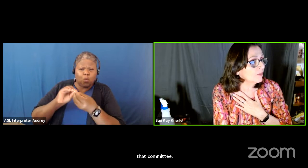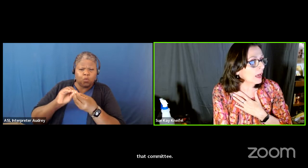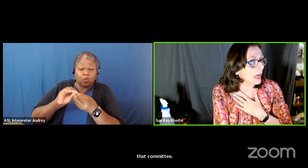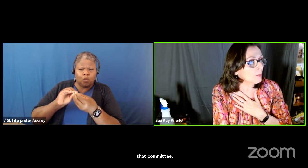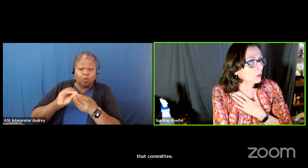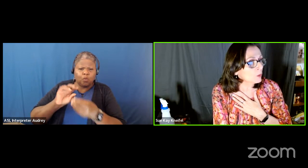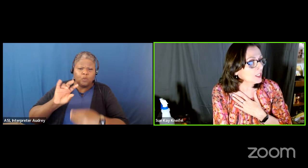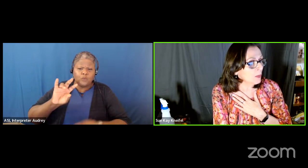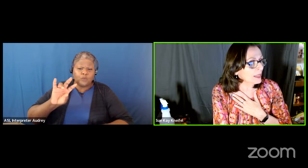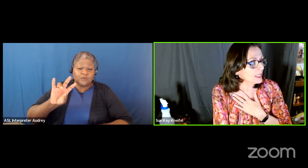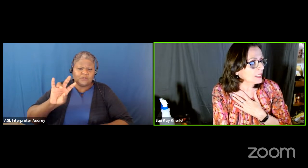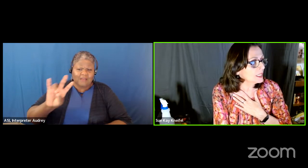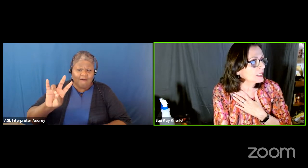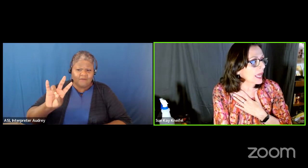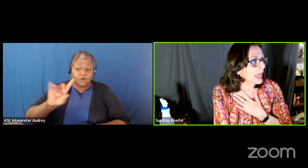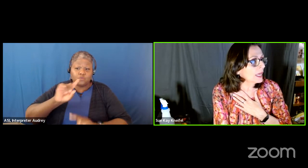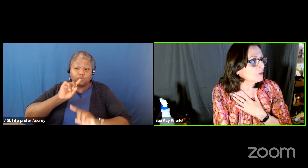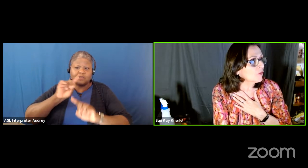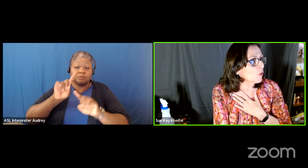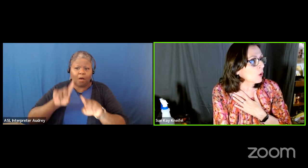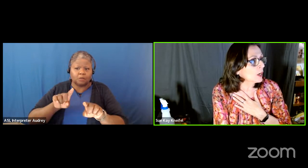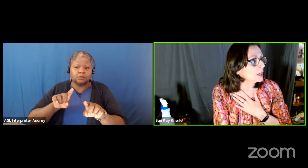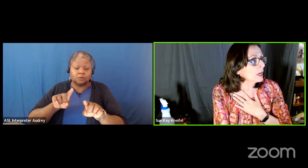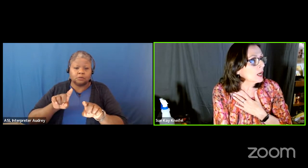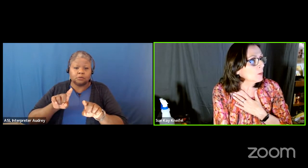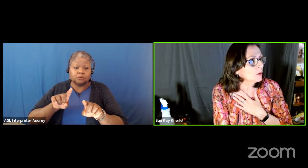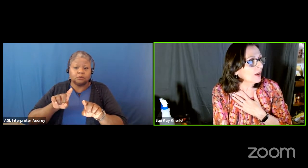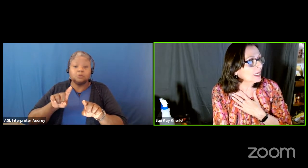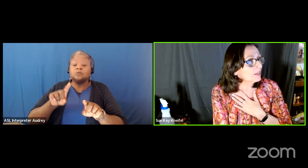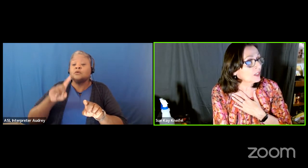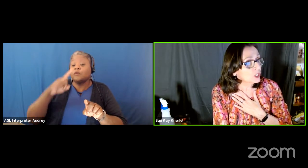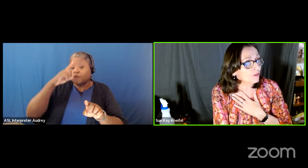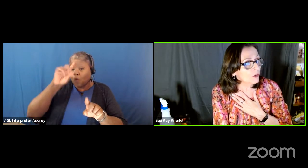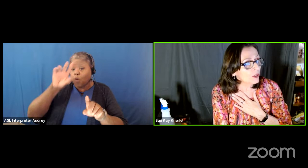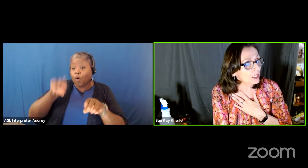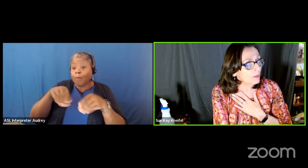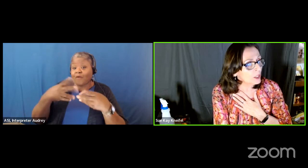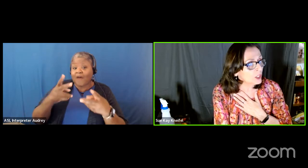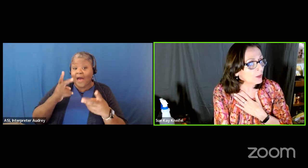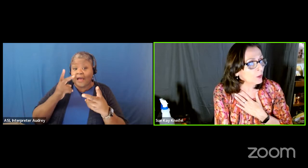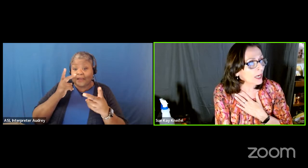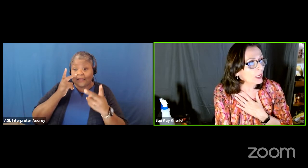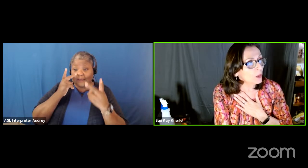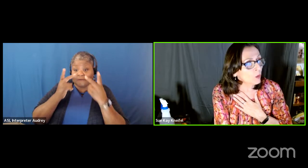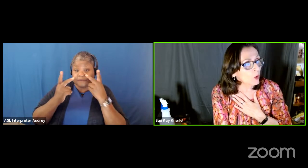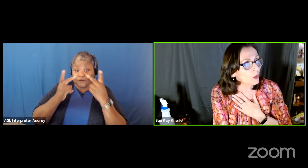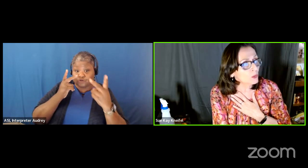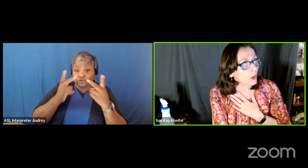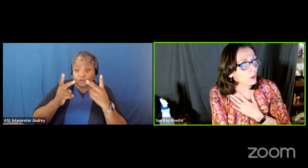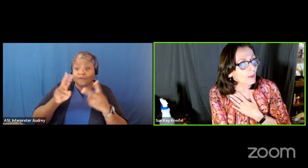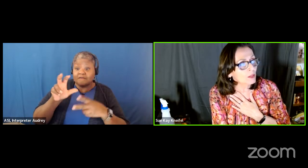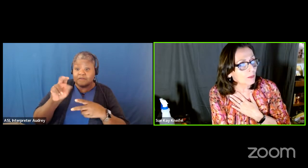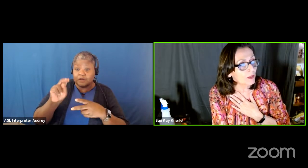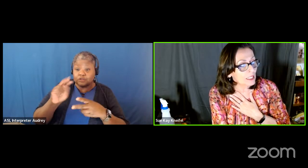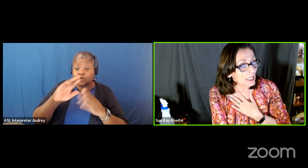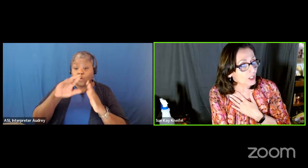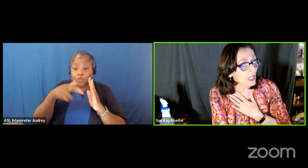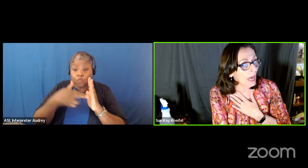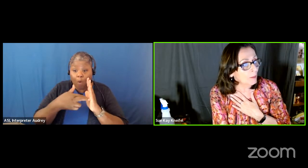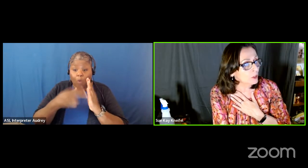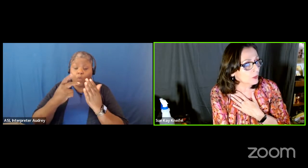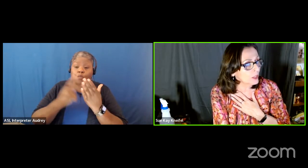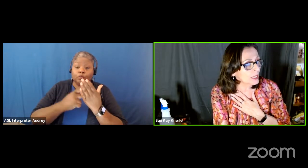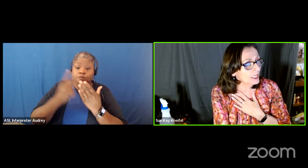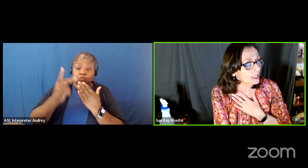7 responses, and for providing vision for the commission regarding roles, programs, and